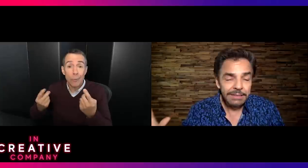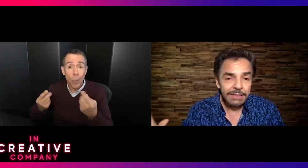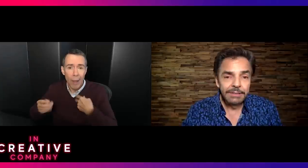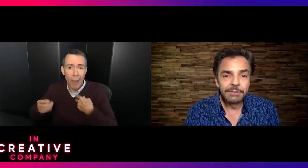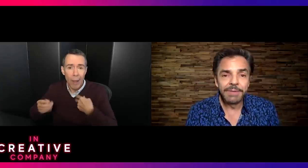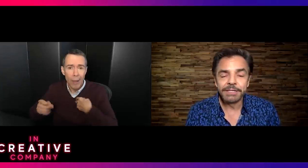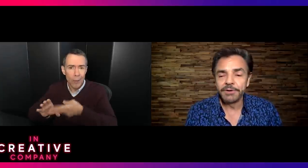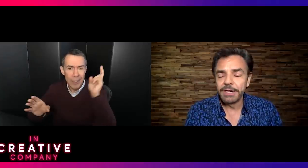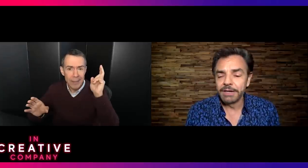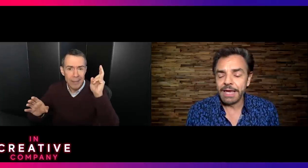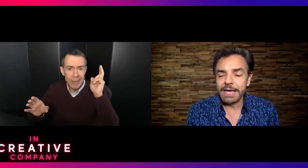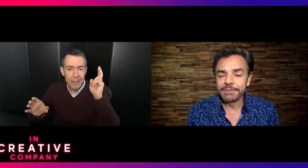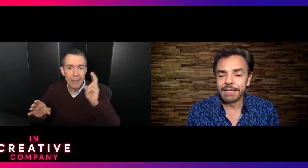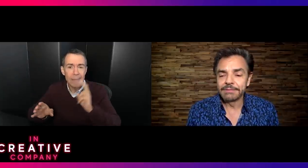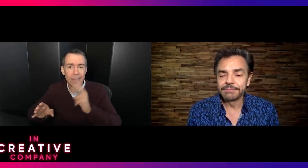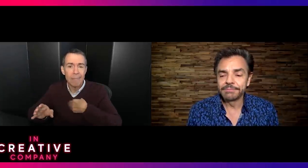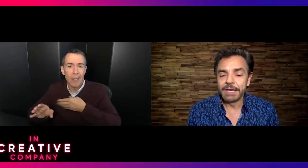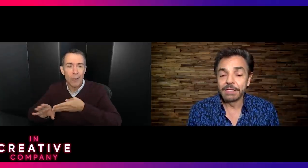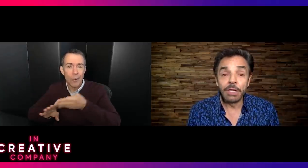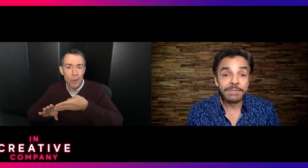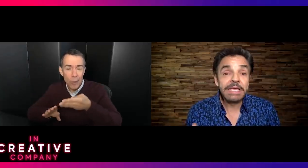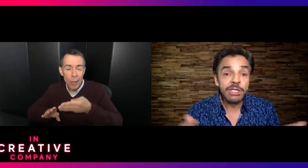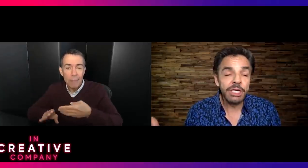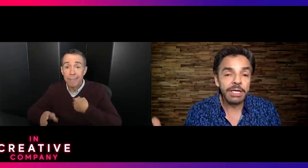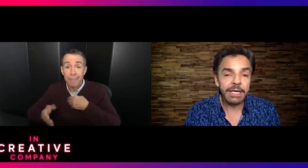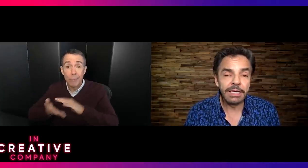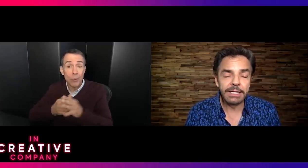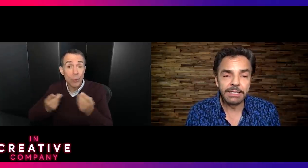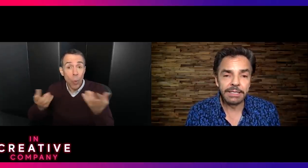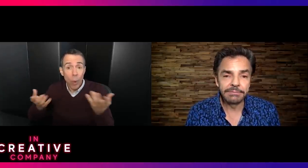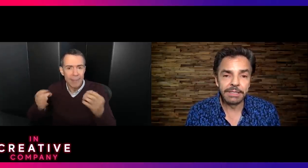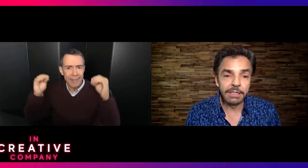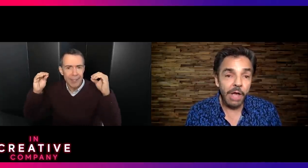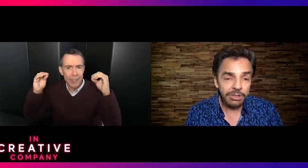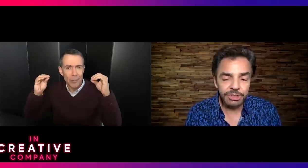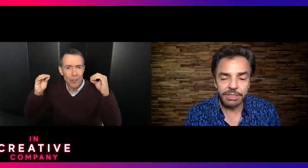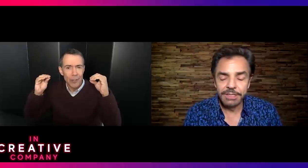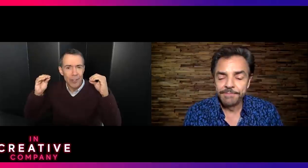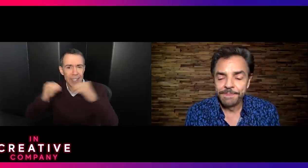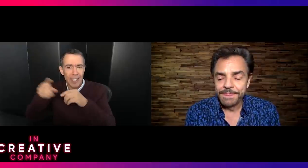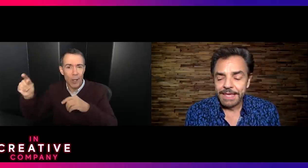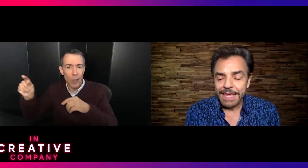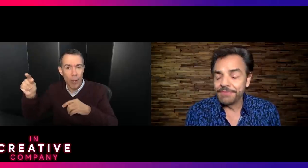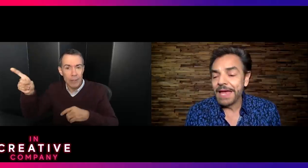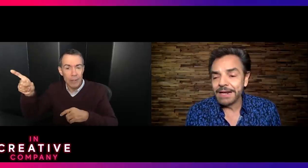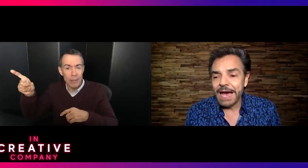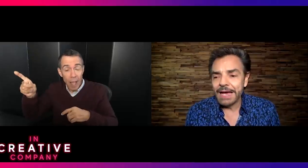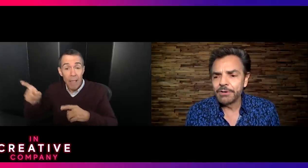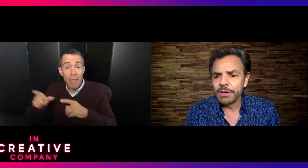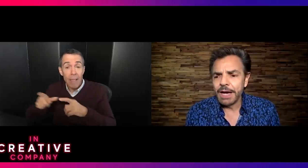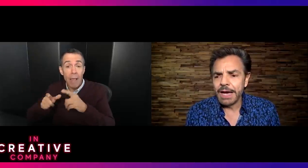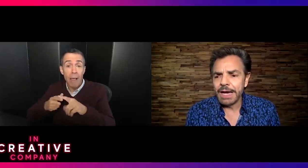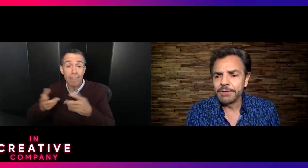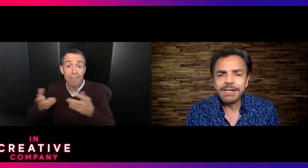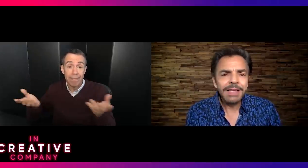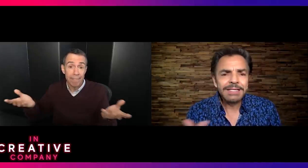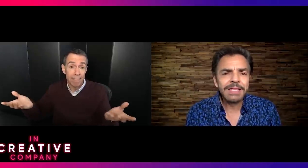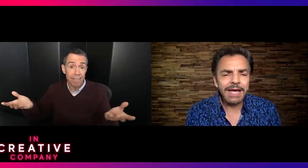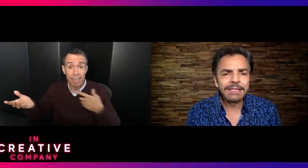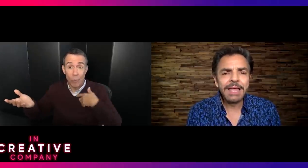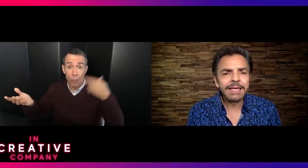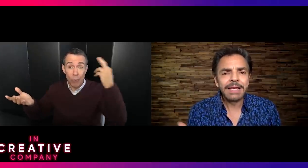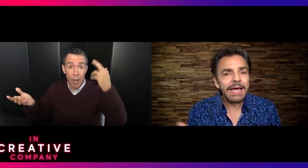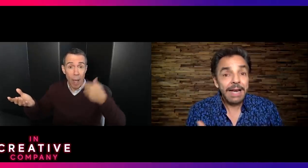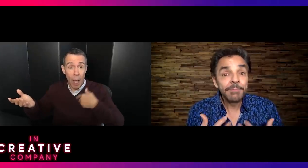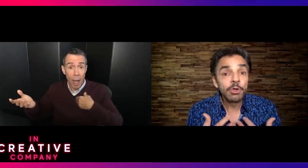quitting my career and I end up teaching in Gloucester. And then I realized